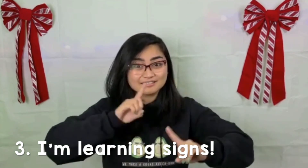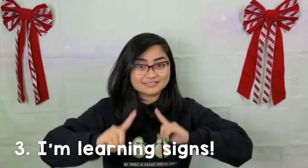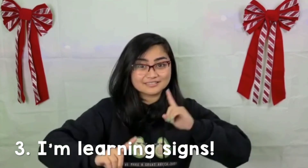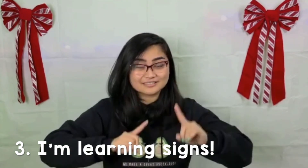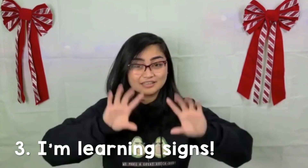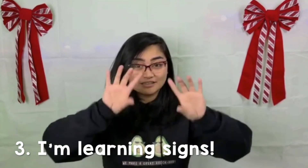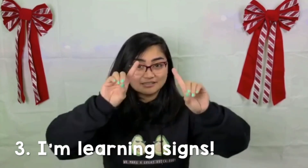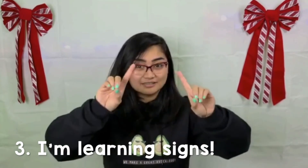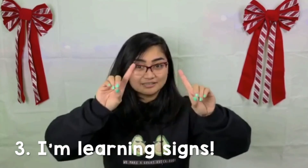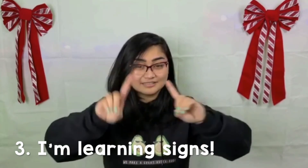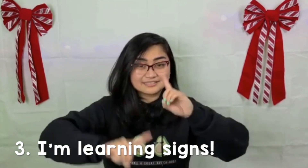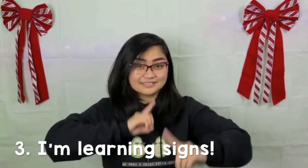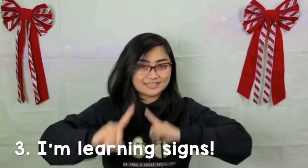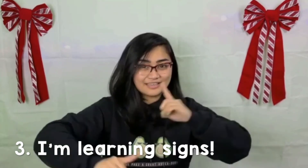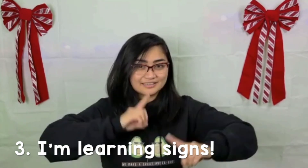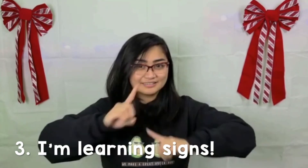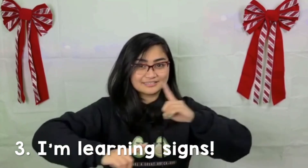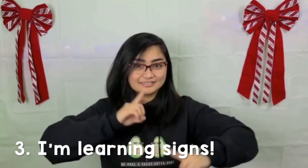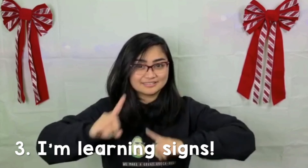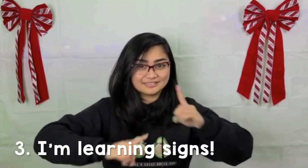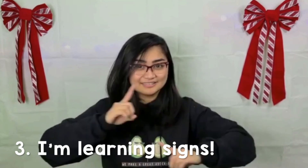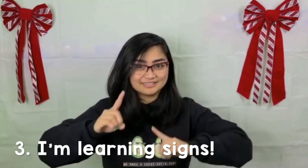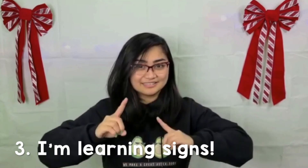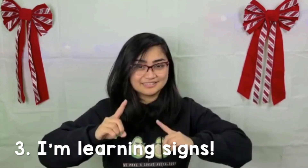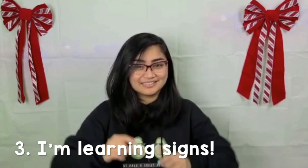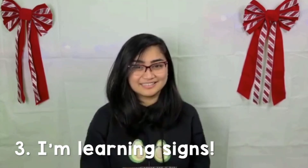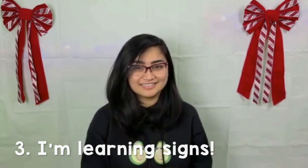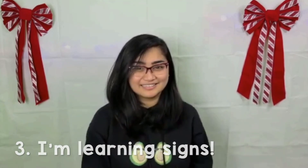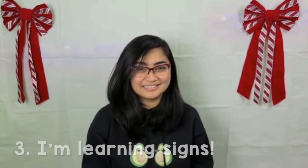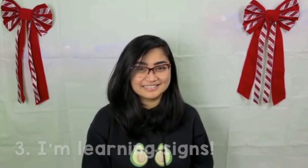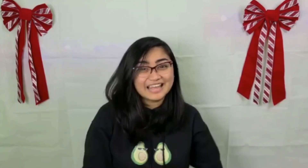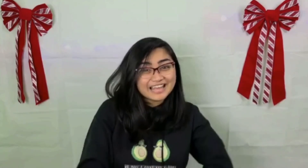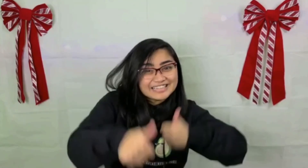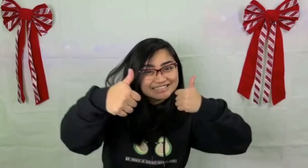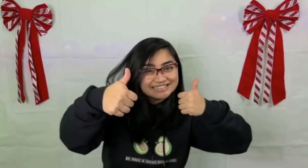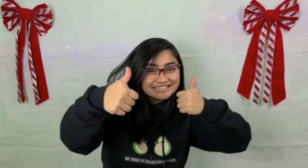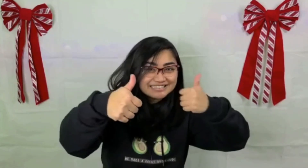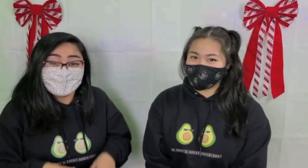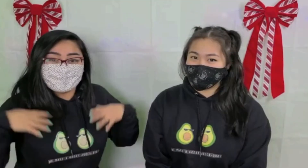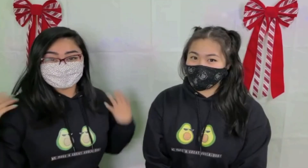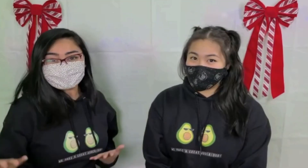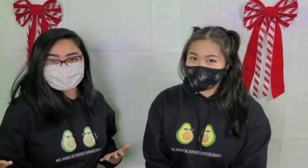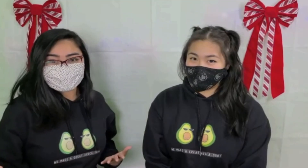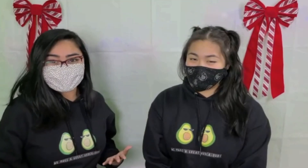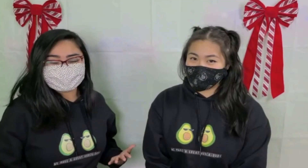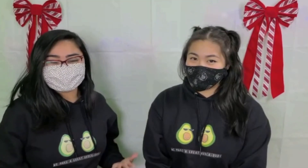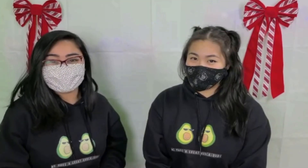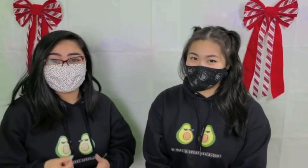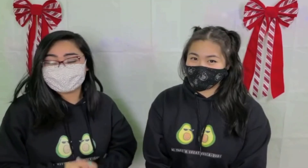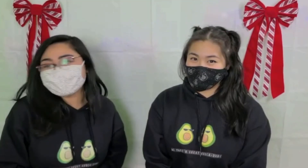let's have our pointers up and make circles with it. Alright, great job, friends. Alright, my friends. We hope you